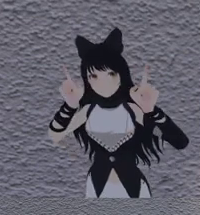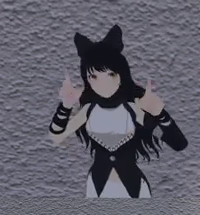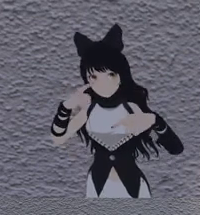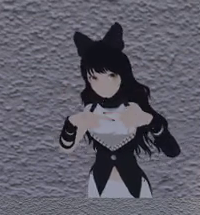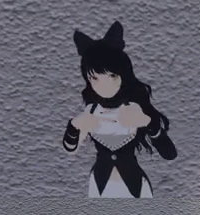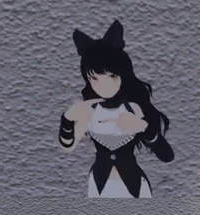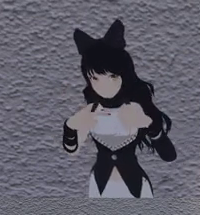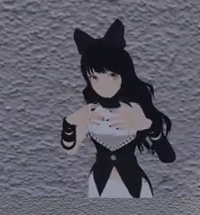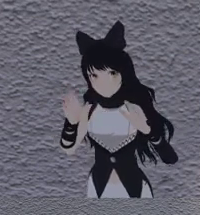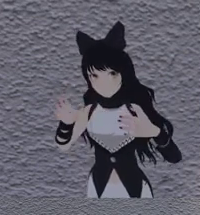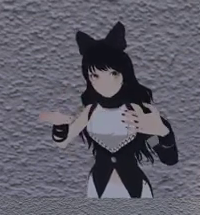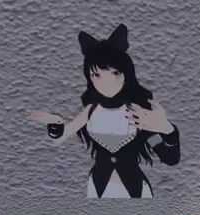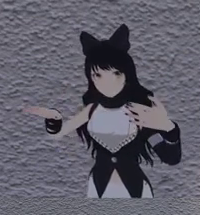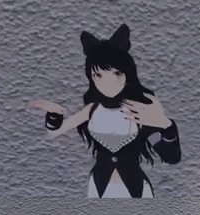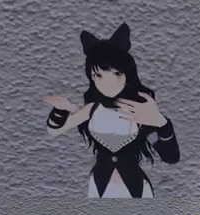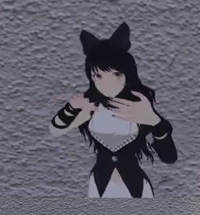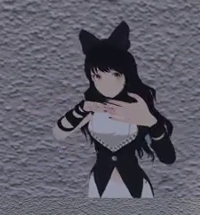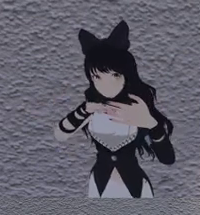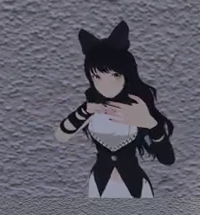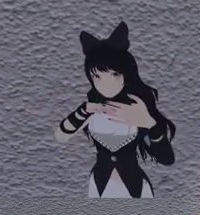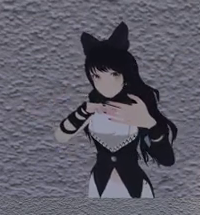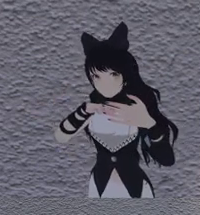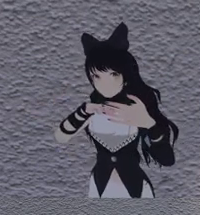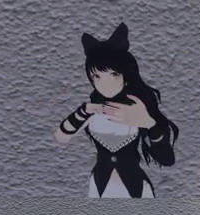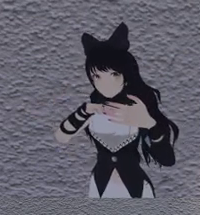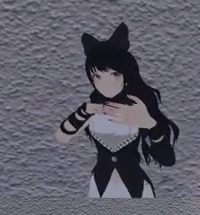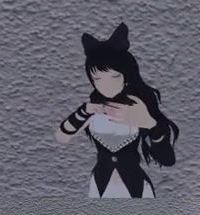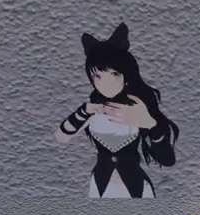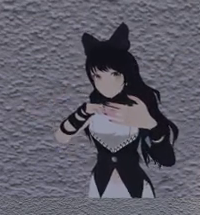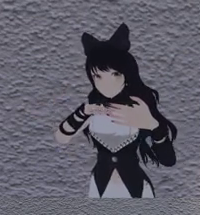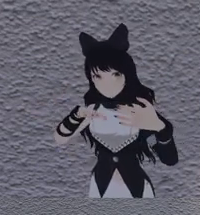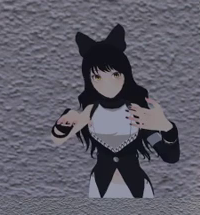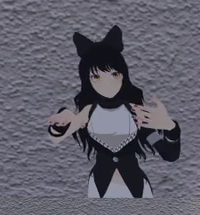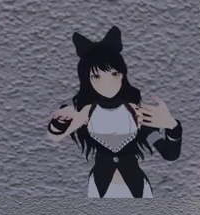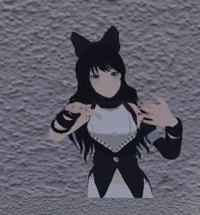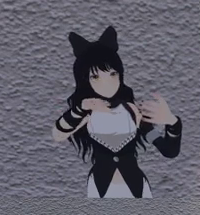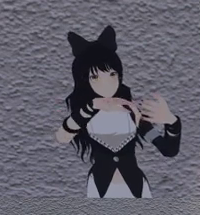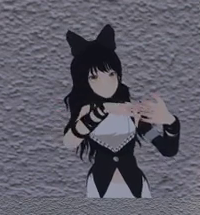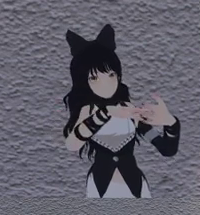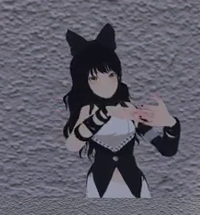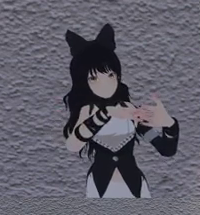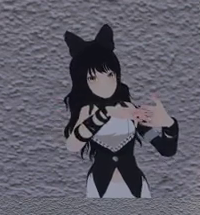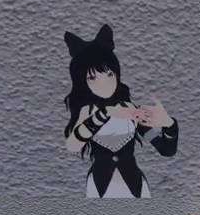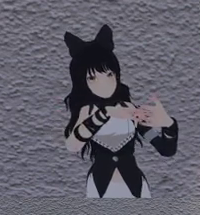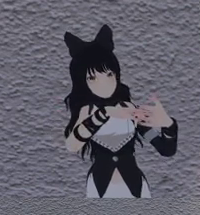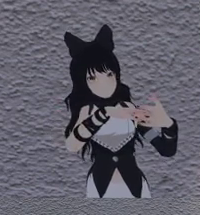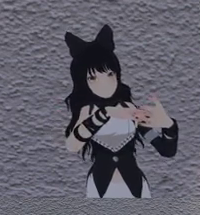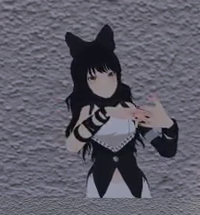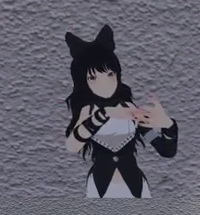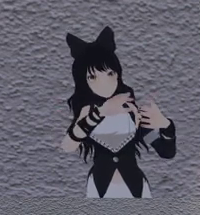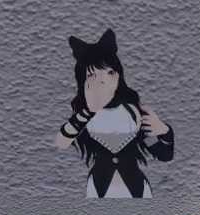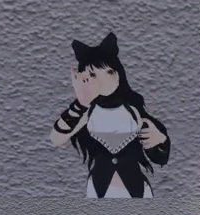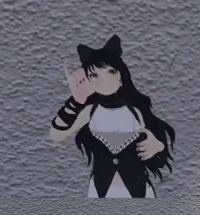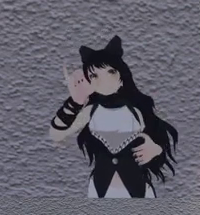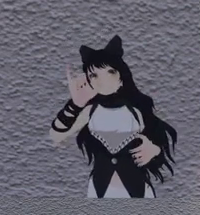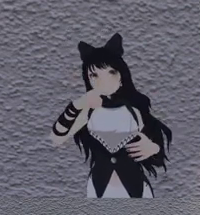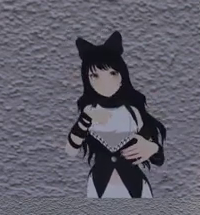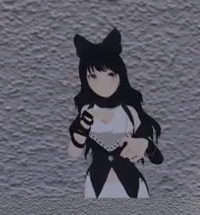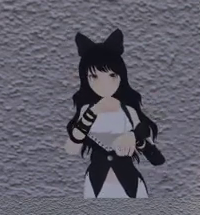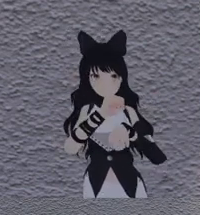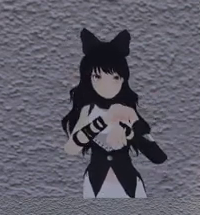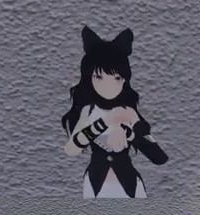And then the other one, as in like time, break, like a lunch break. Break. Or I need a